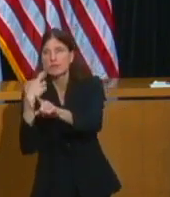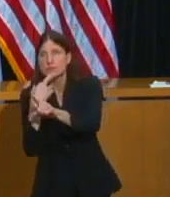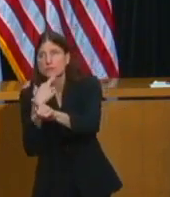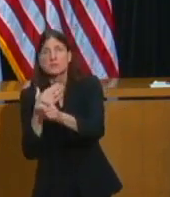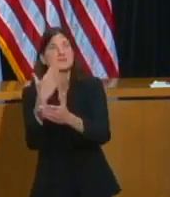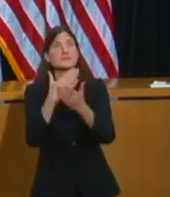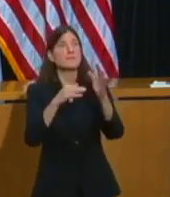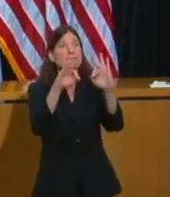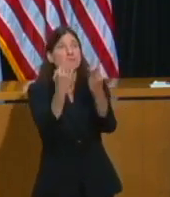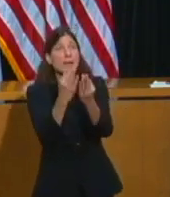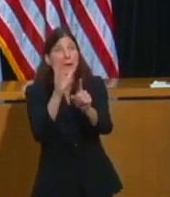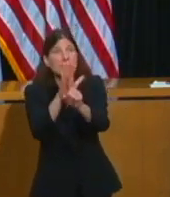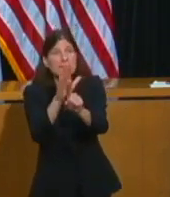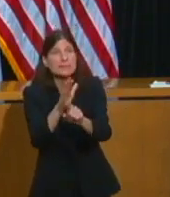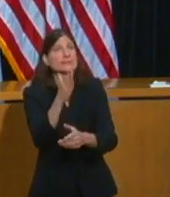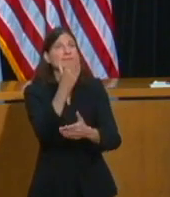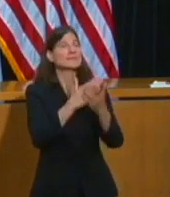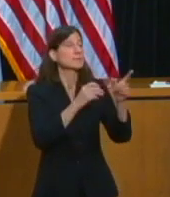retail,